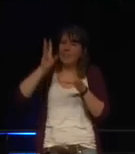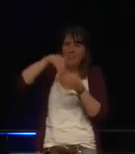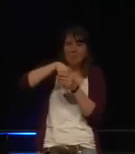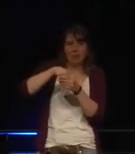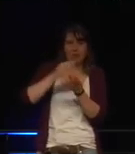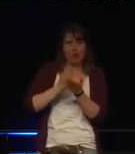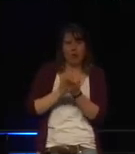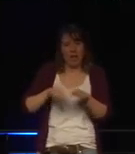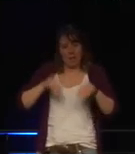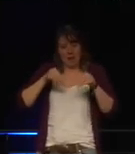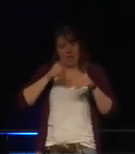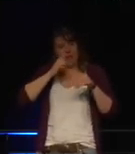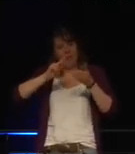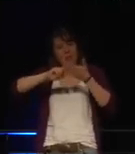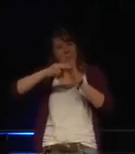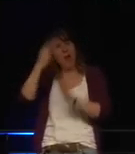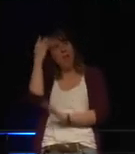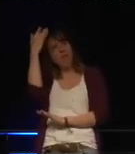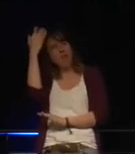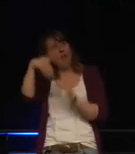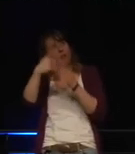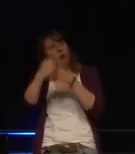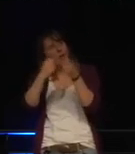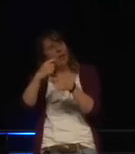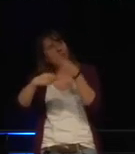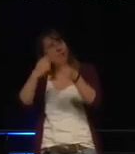And what can developers do?